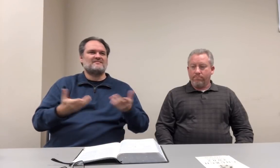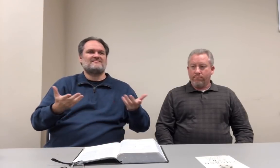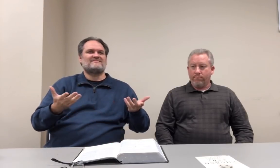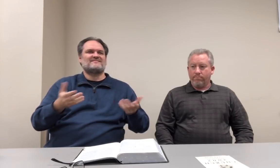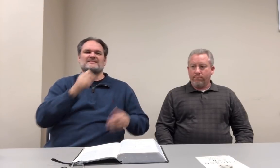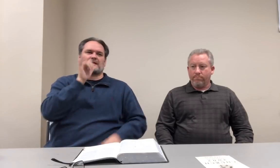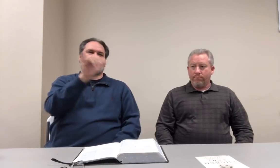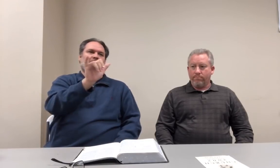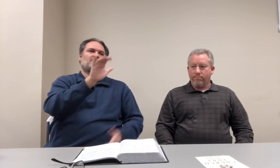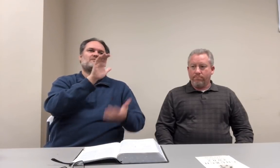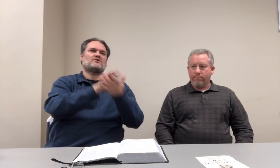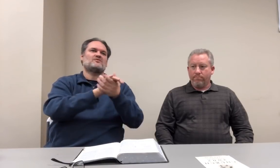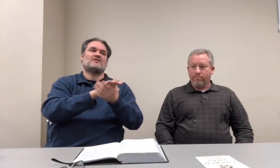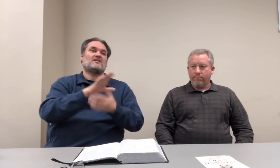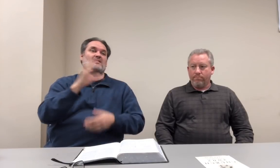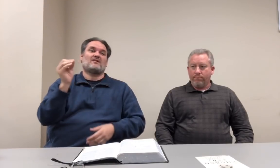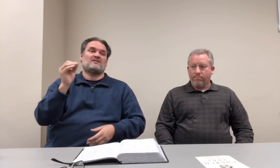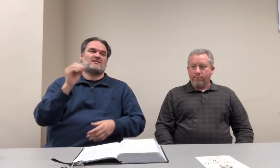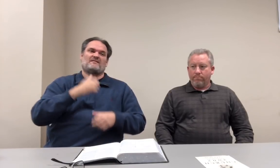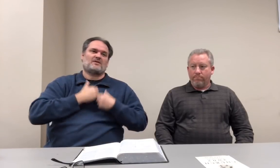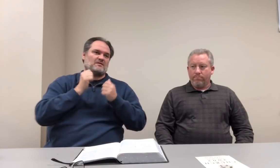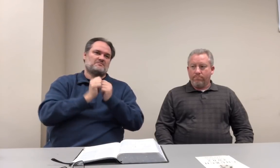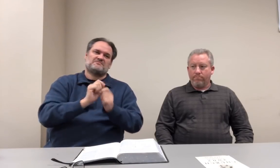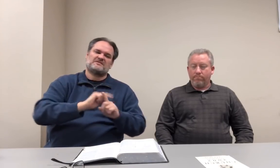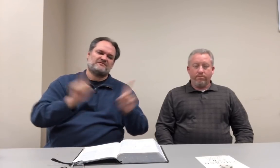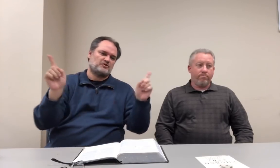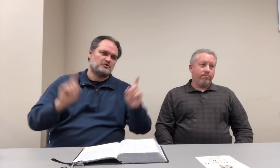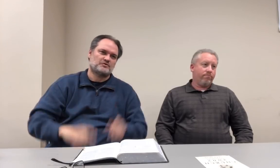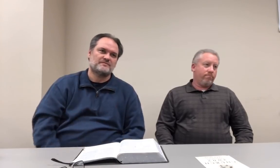right? That may make you think that. Now,